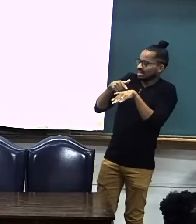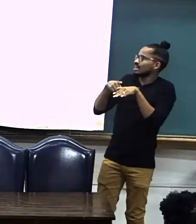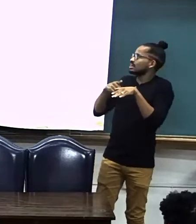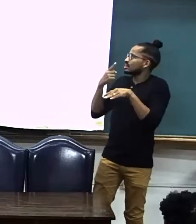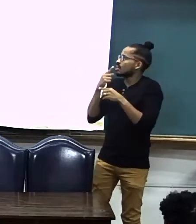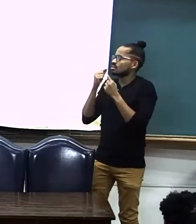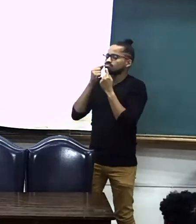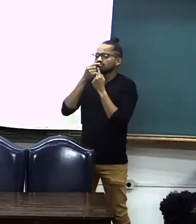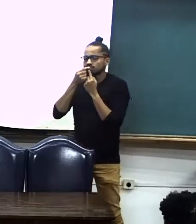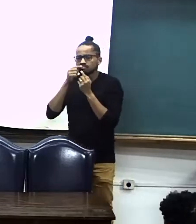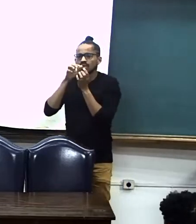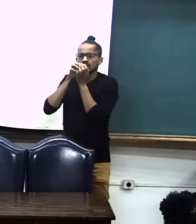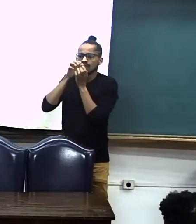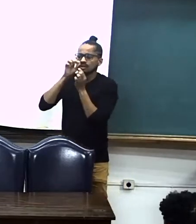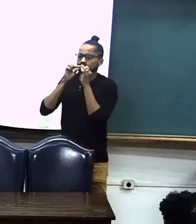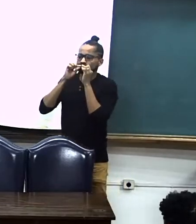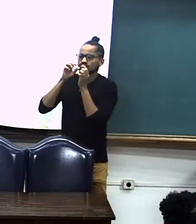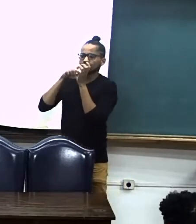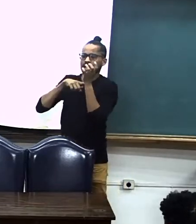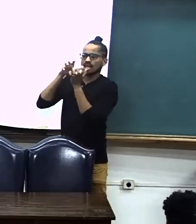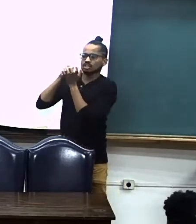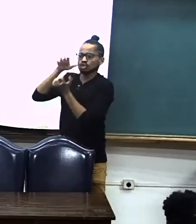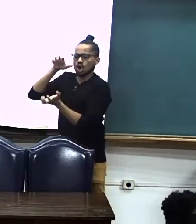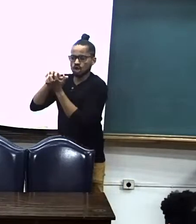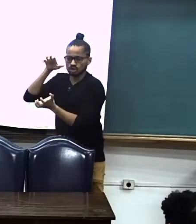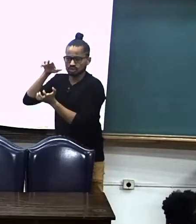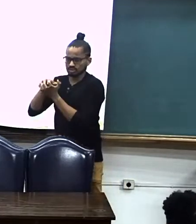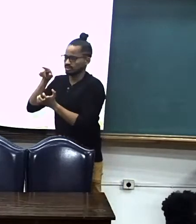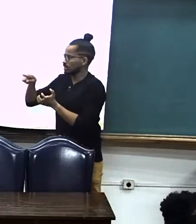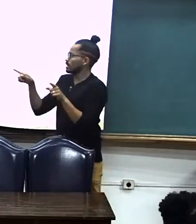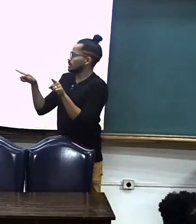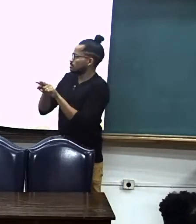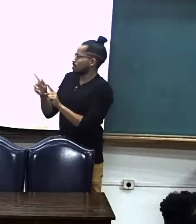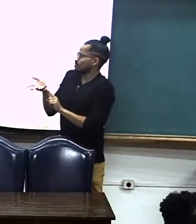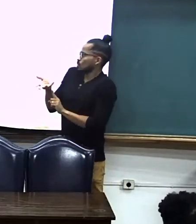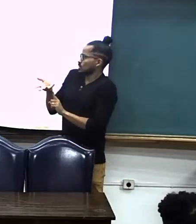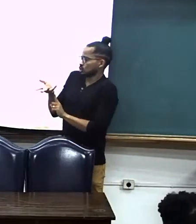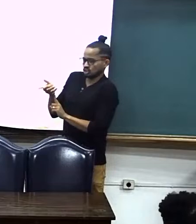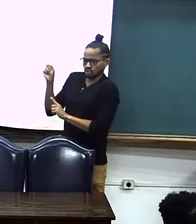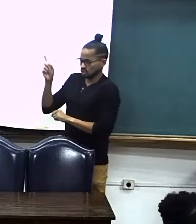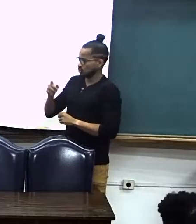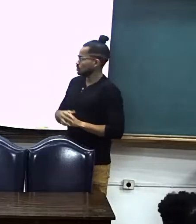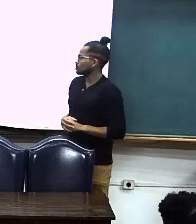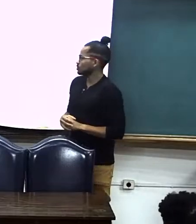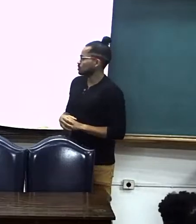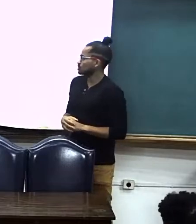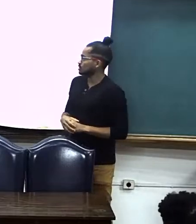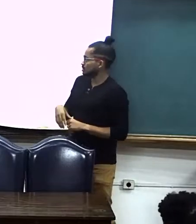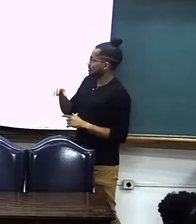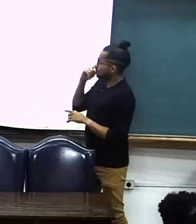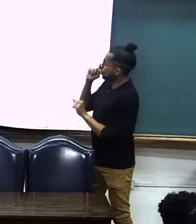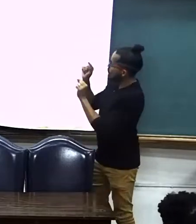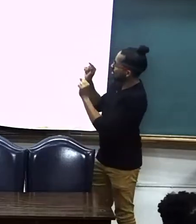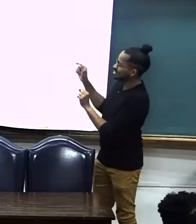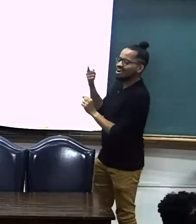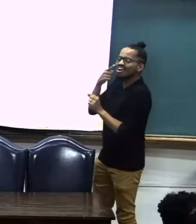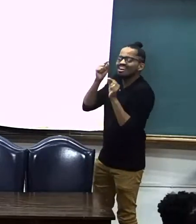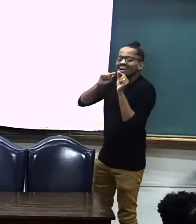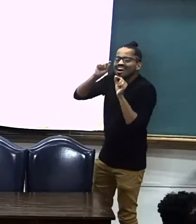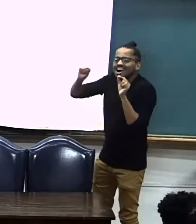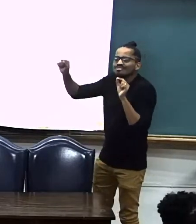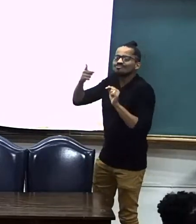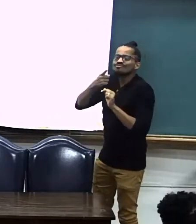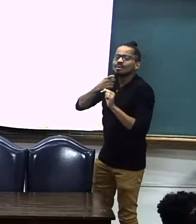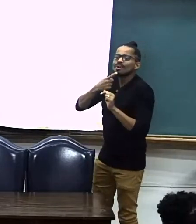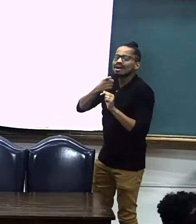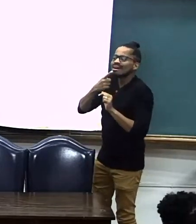position and velocity, and the jaw position and velocity. And so look at bat, and the red line here indicates